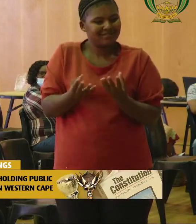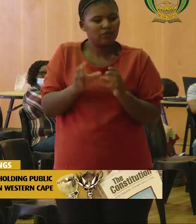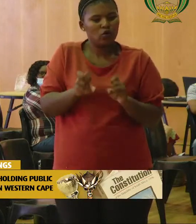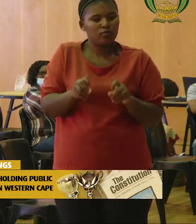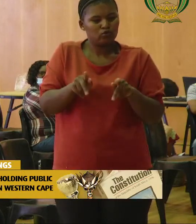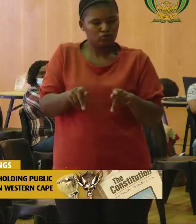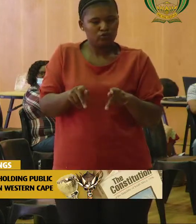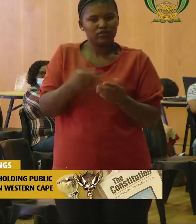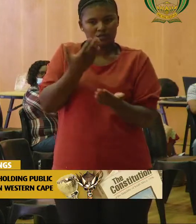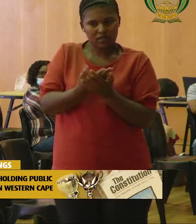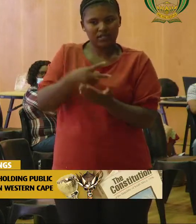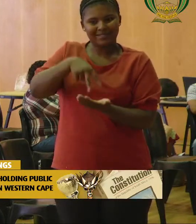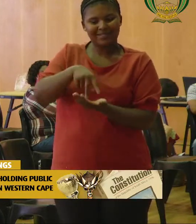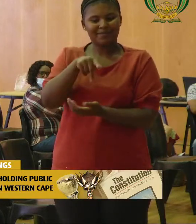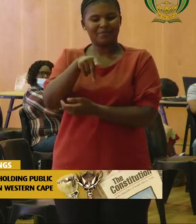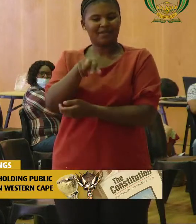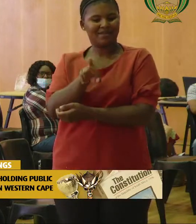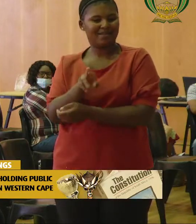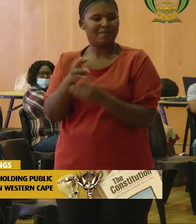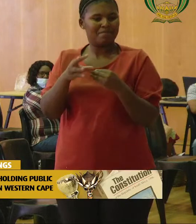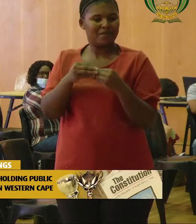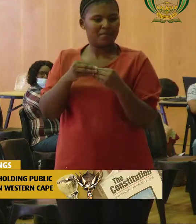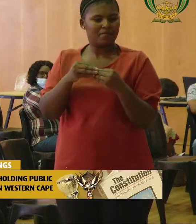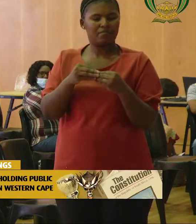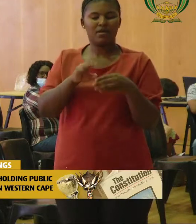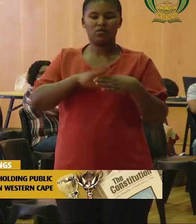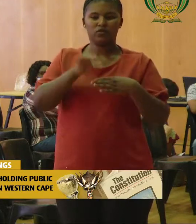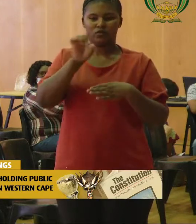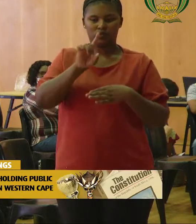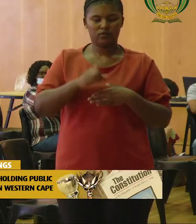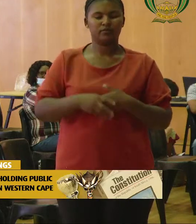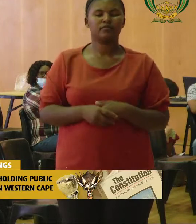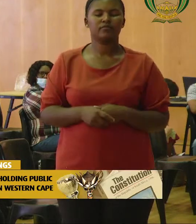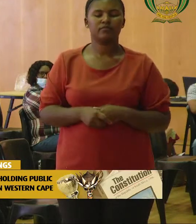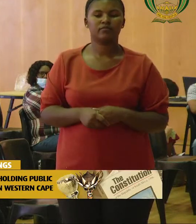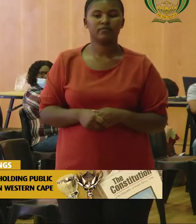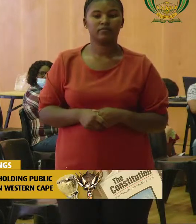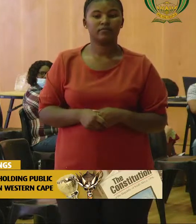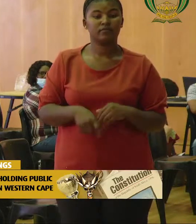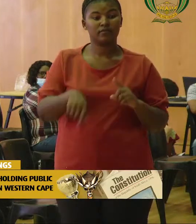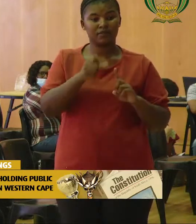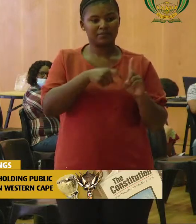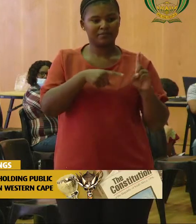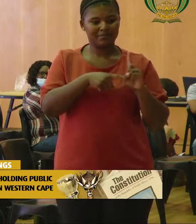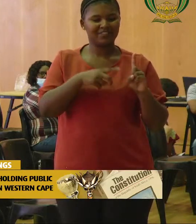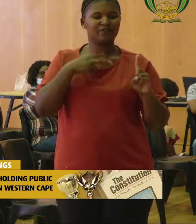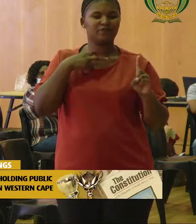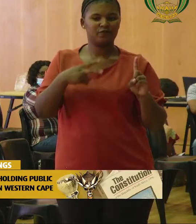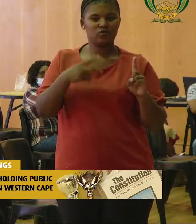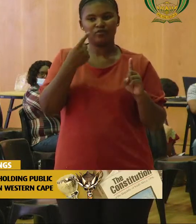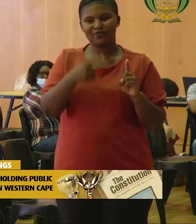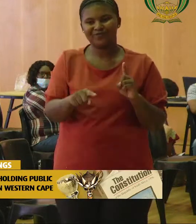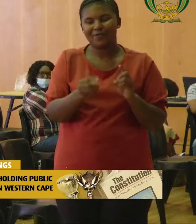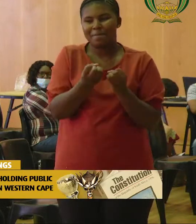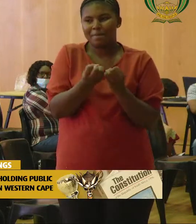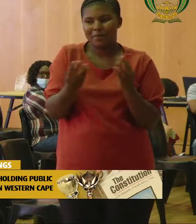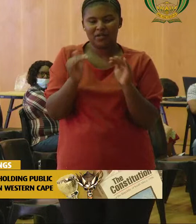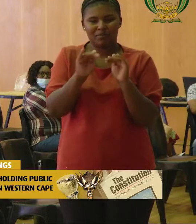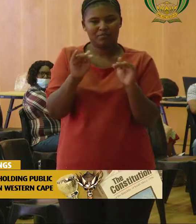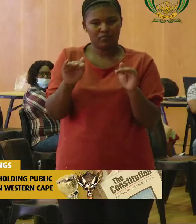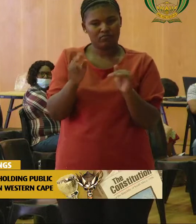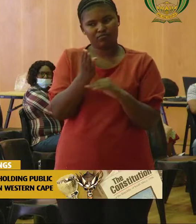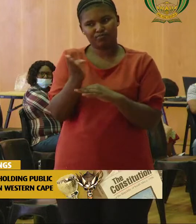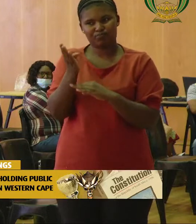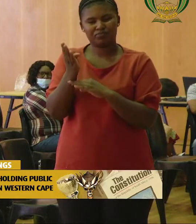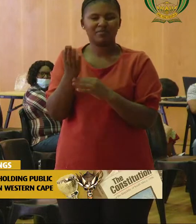to stand as a PR member, for the reason being that person is the voice of many others behind him. They might